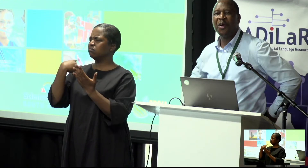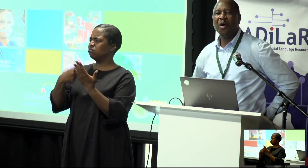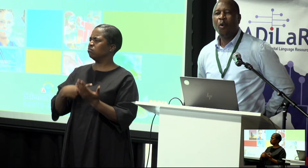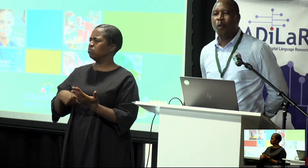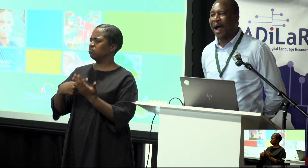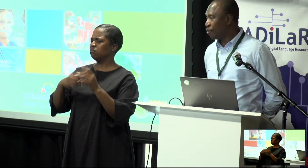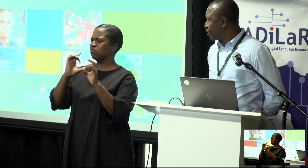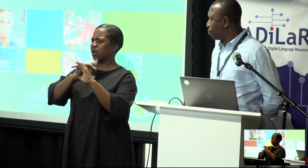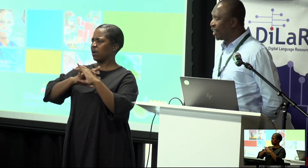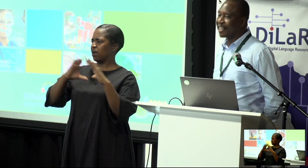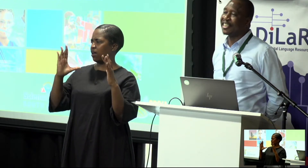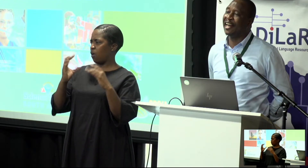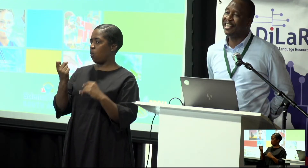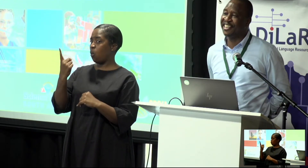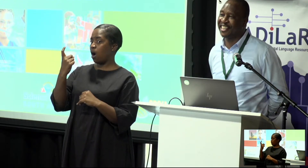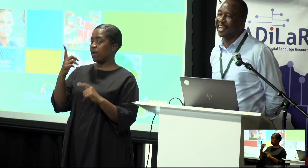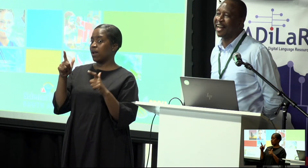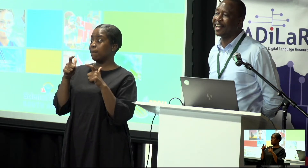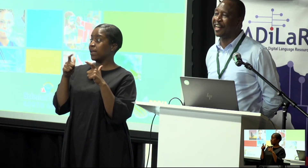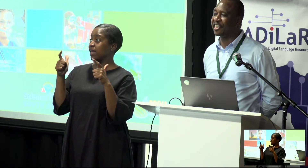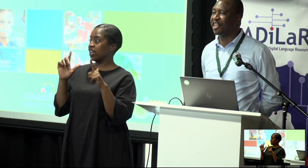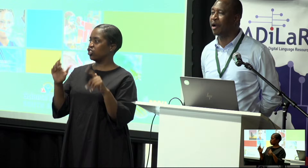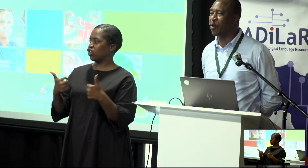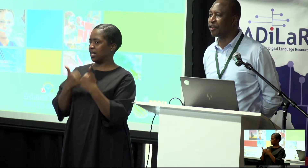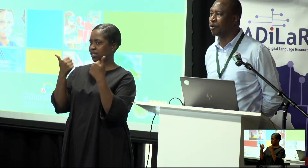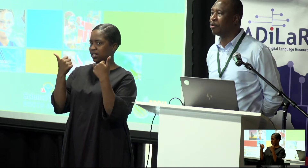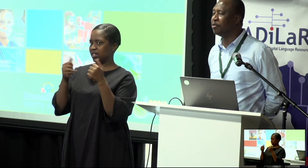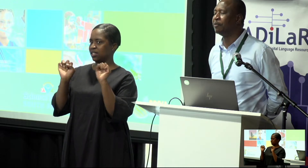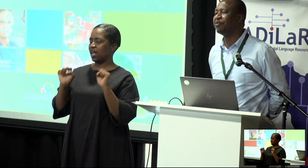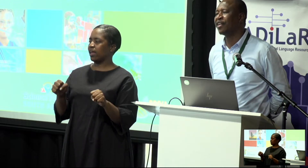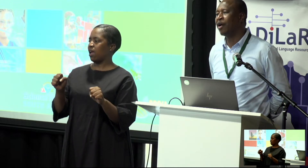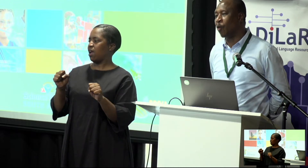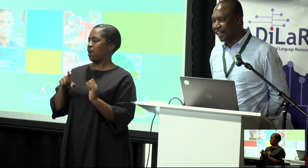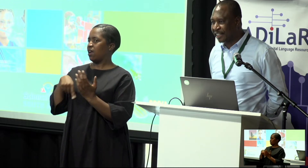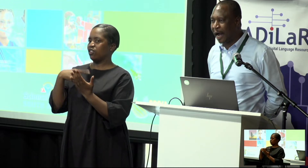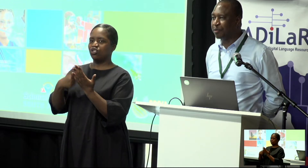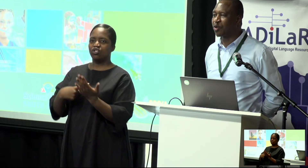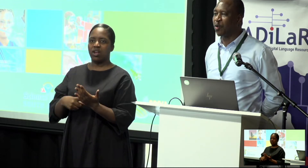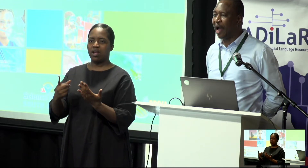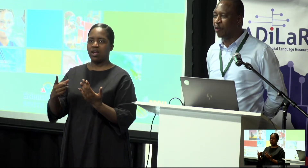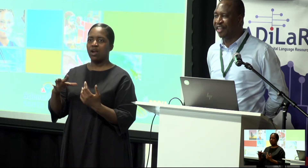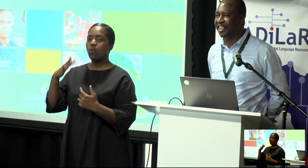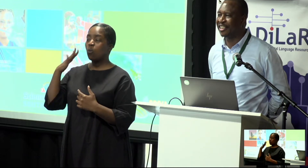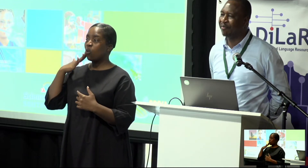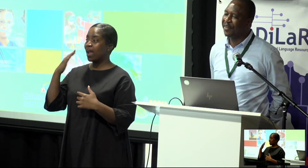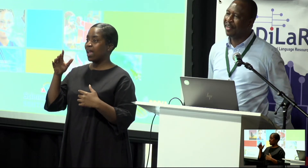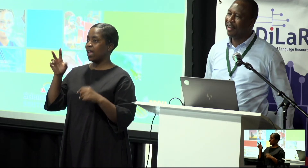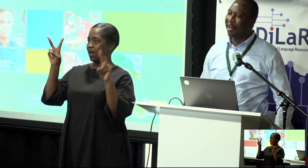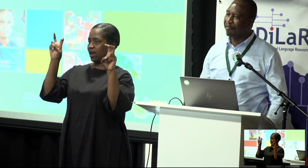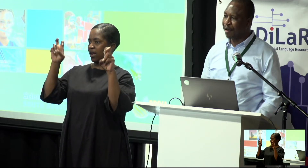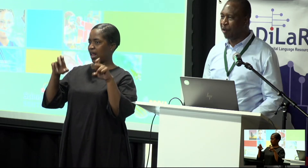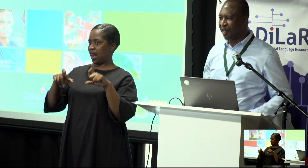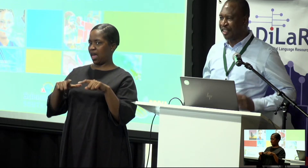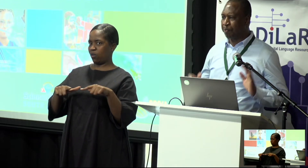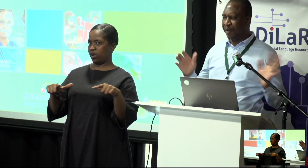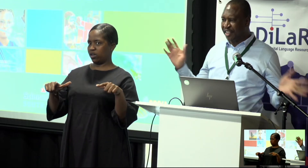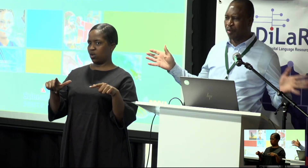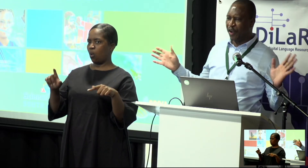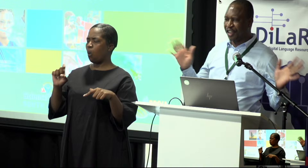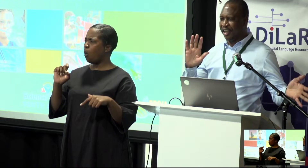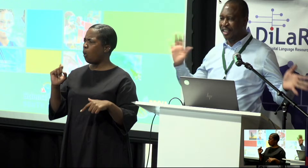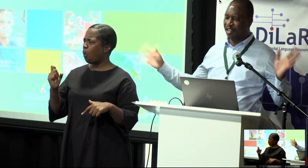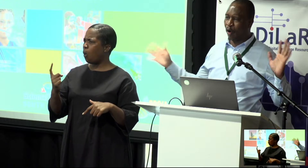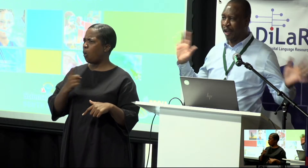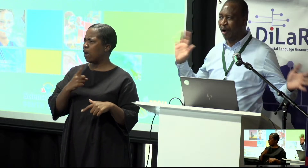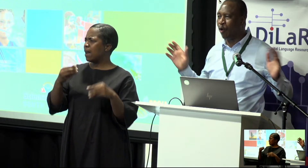fields. One of the biggest challenges that I can share with you when it comes to language, everybody is